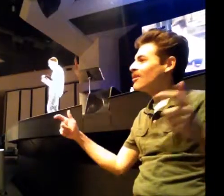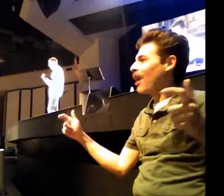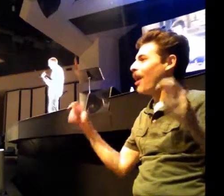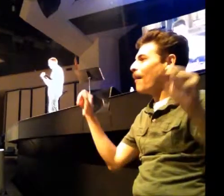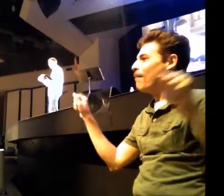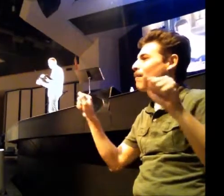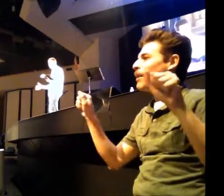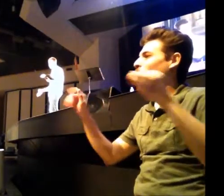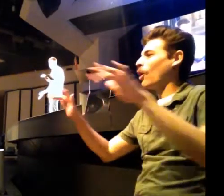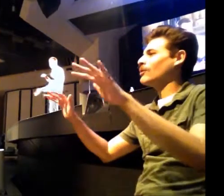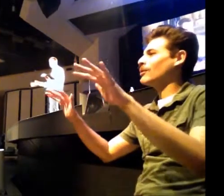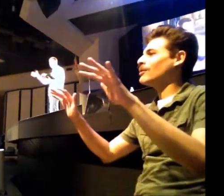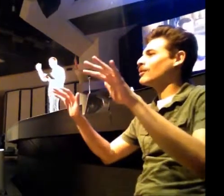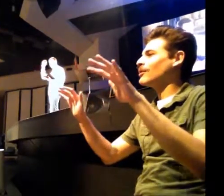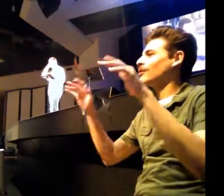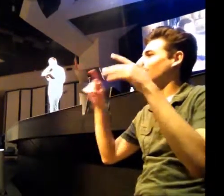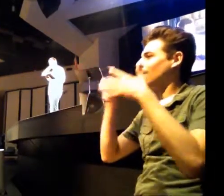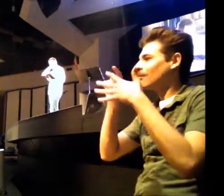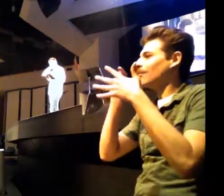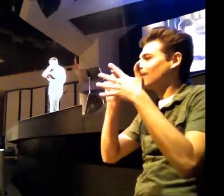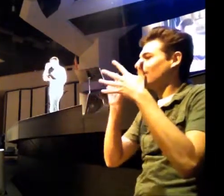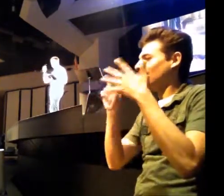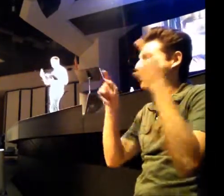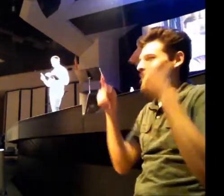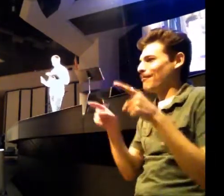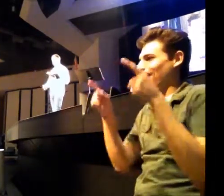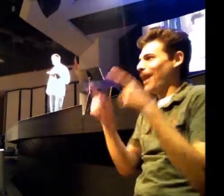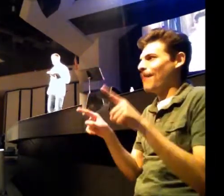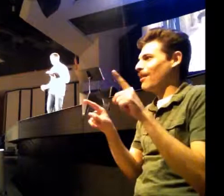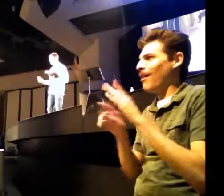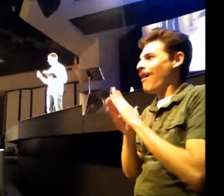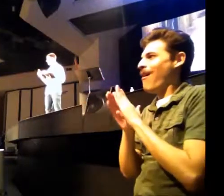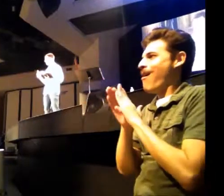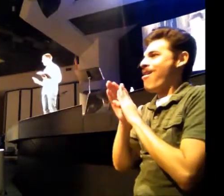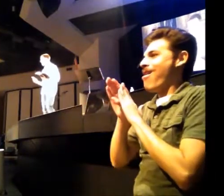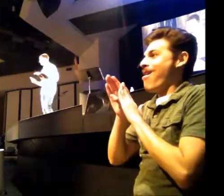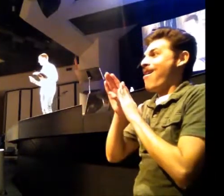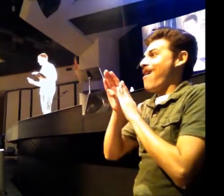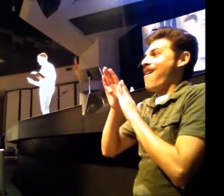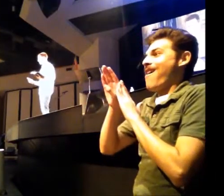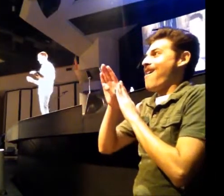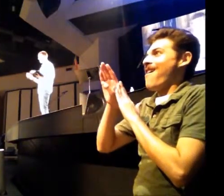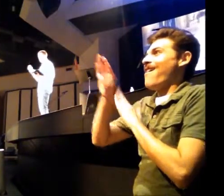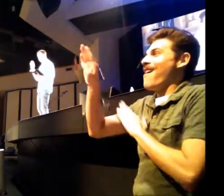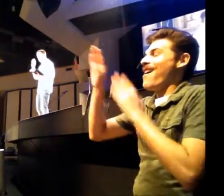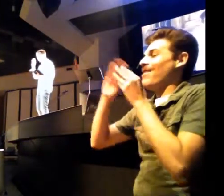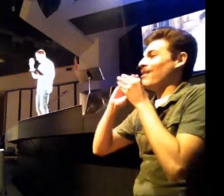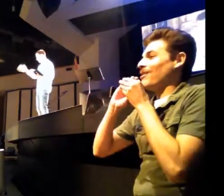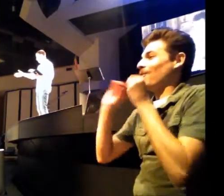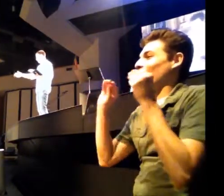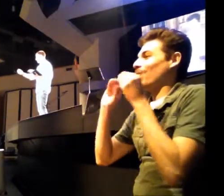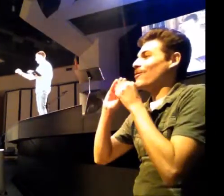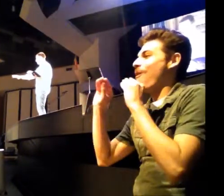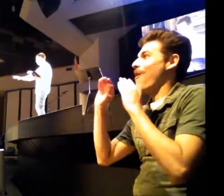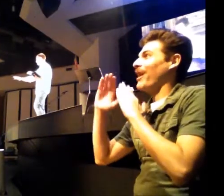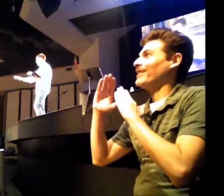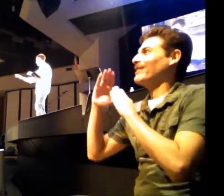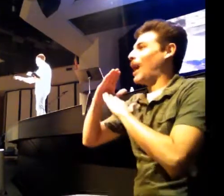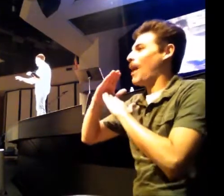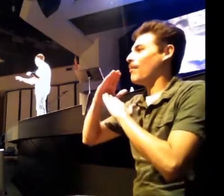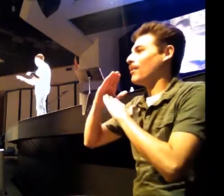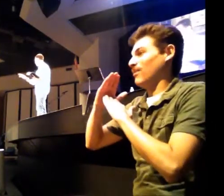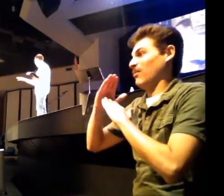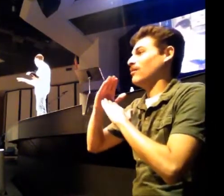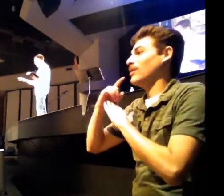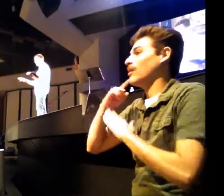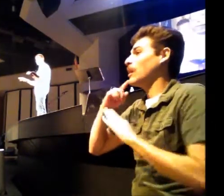miracles. And everything's kind of mounting. Everything's coming to a head until finally there is this climactic moment where God tells Moses to go to the people